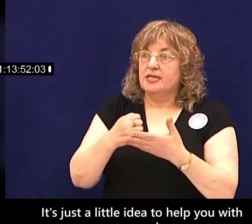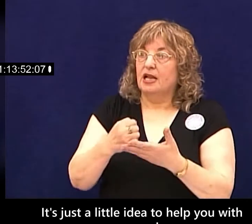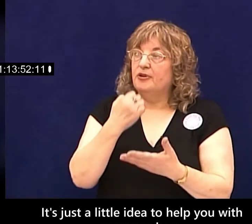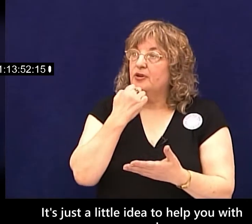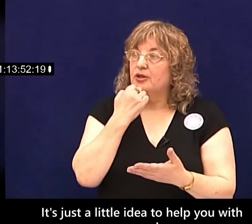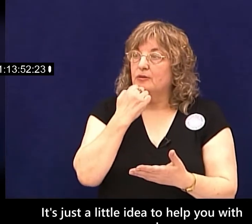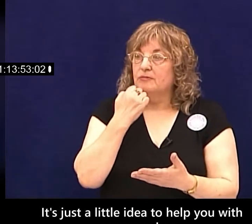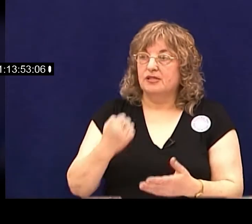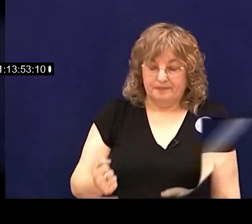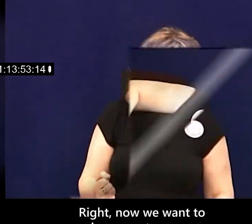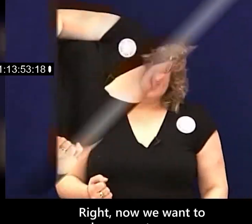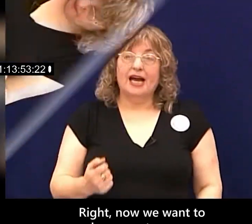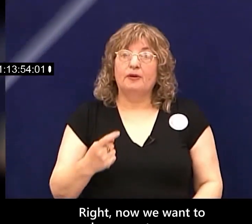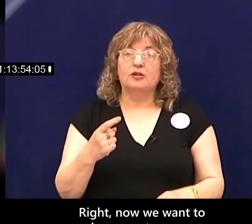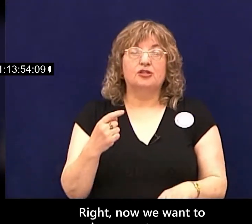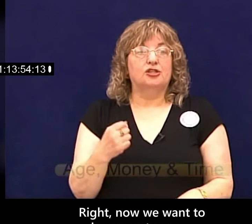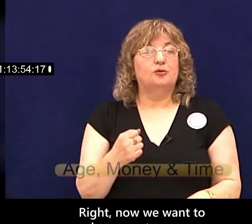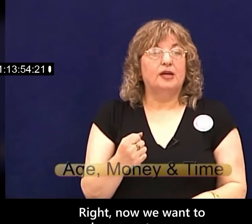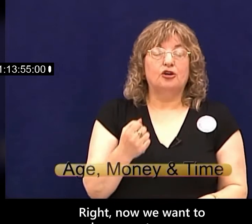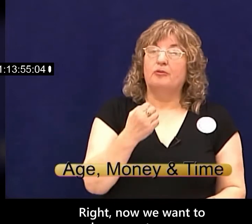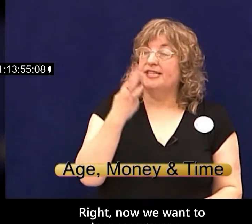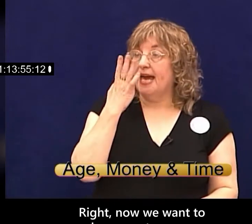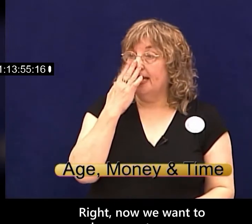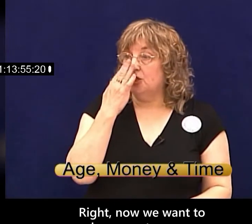help you with your numbers. Right, now we want to incorporate age,